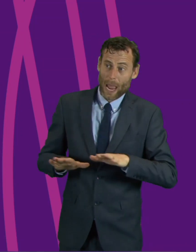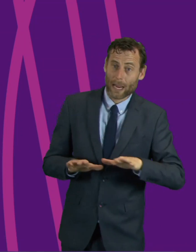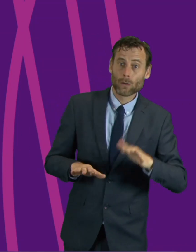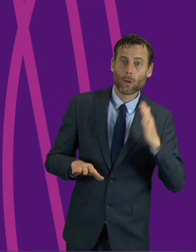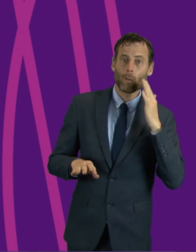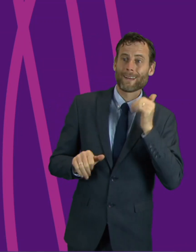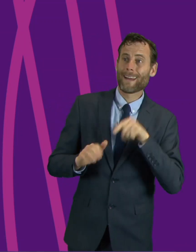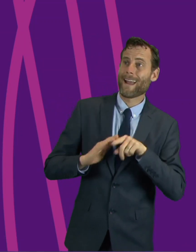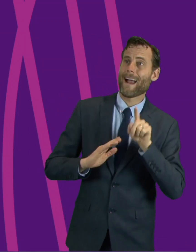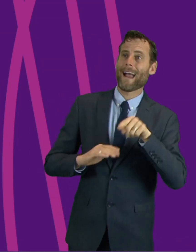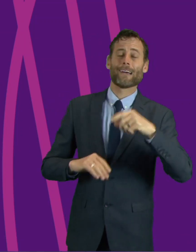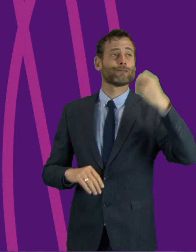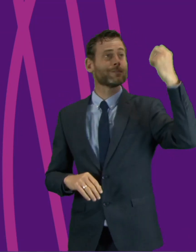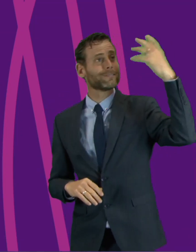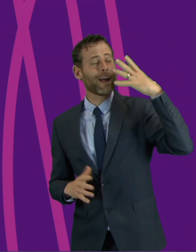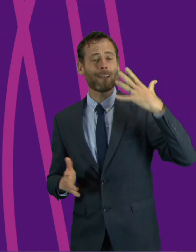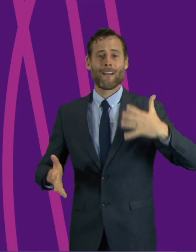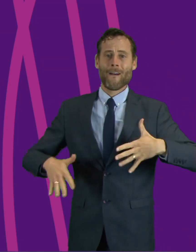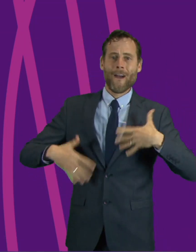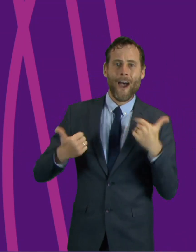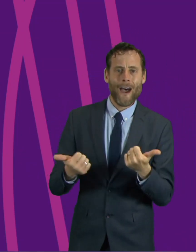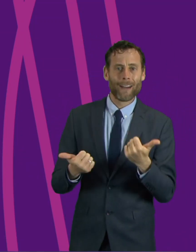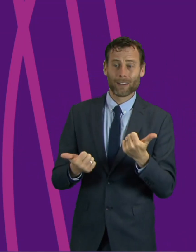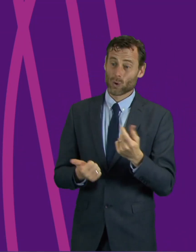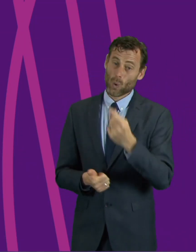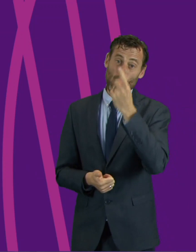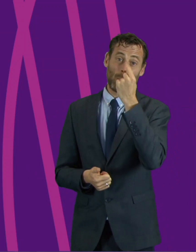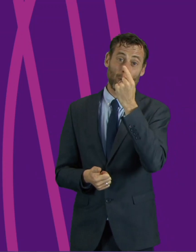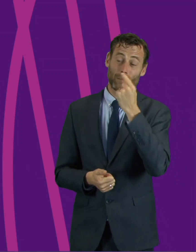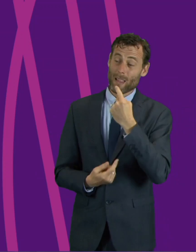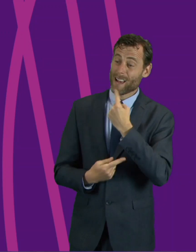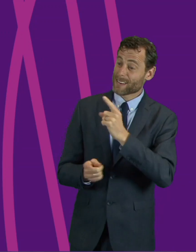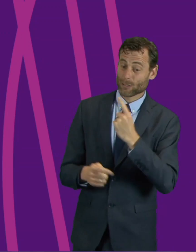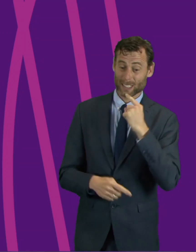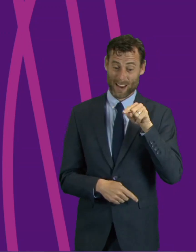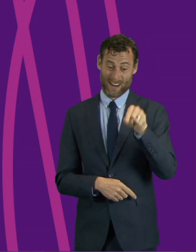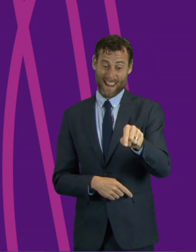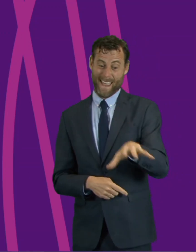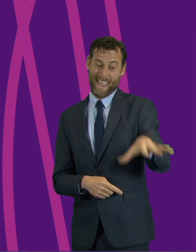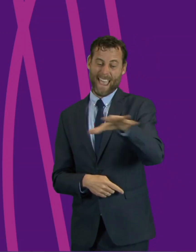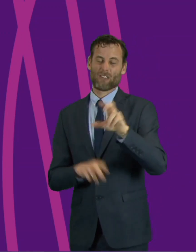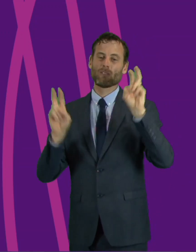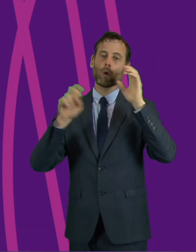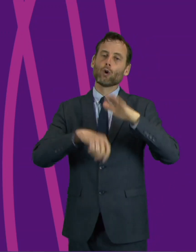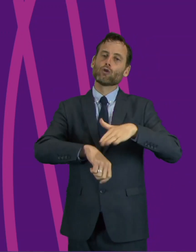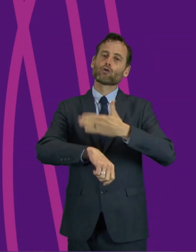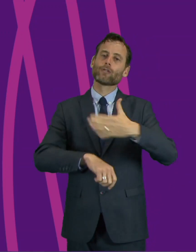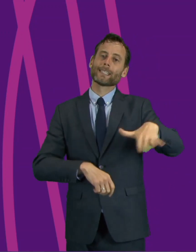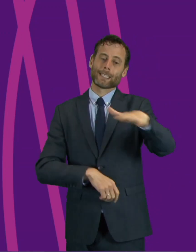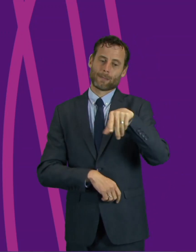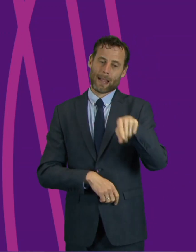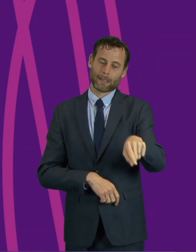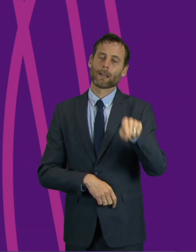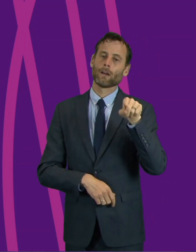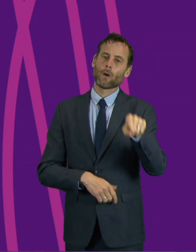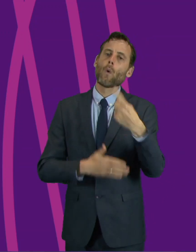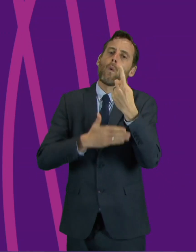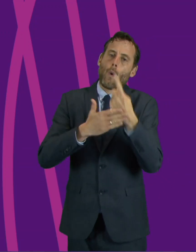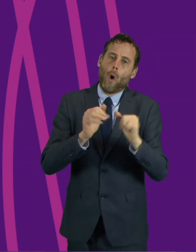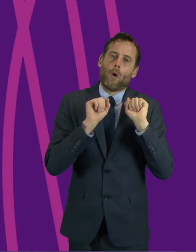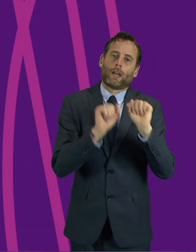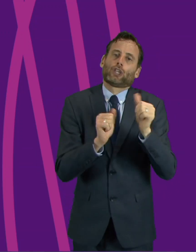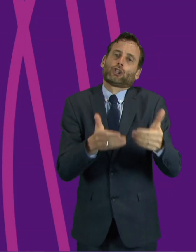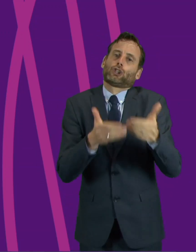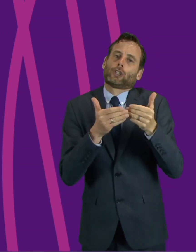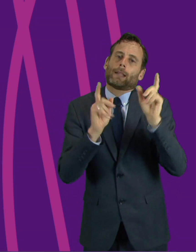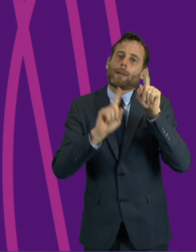look at, like restricting green spaces for certain times of the day for people who are shielded and who can't get out